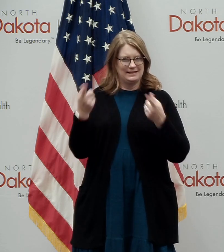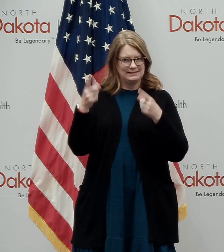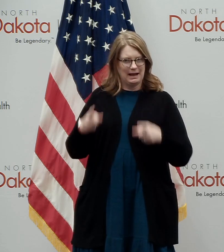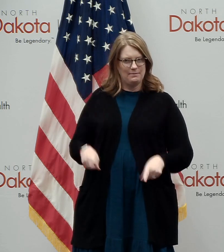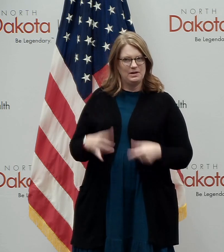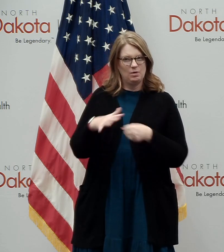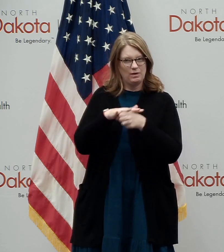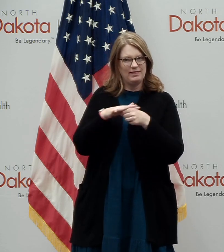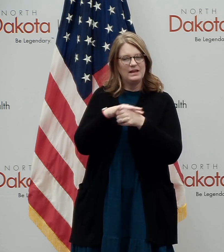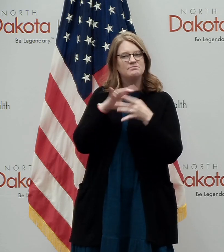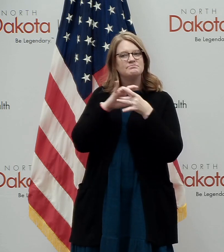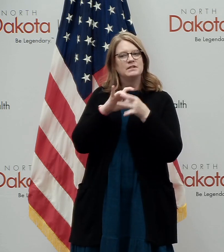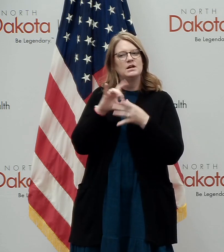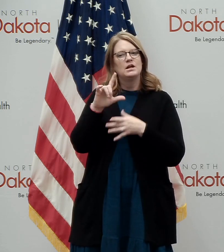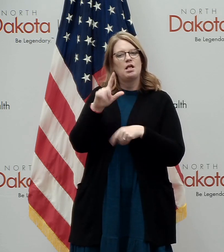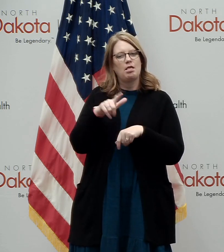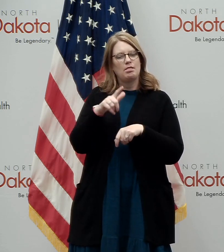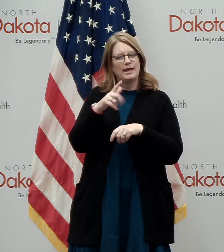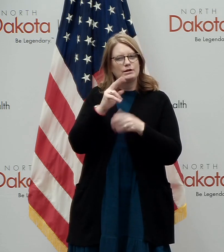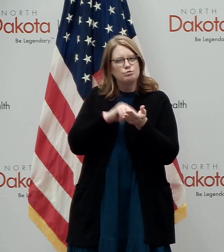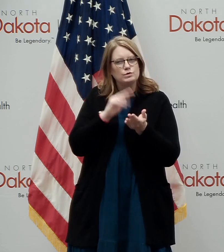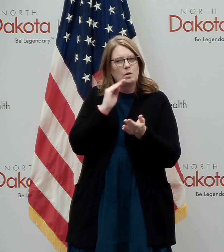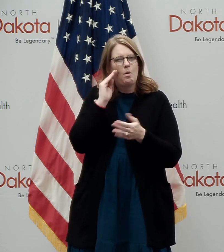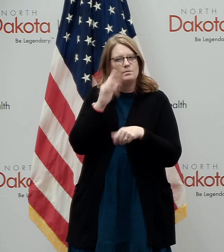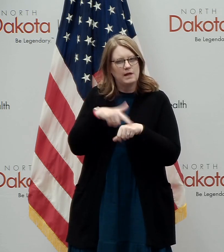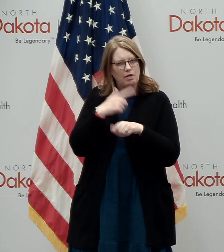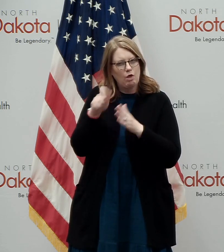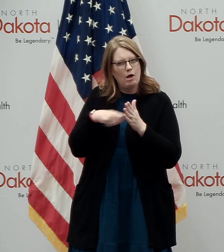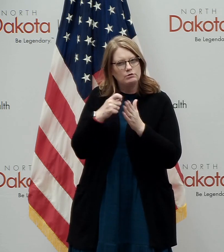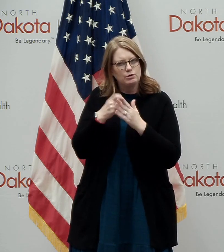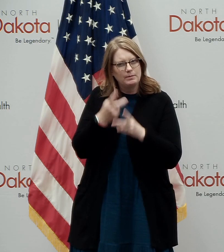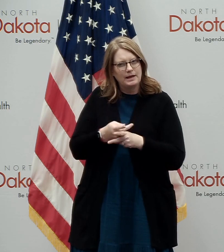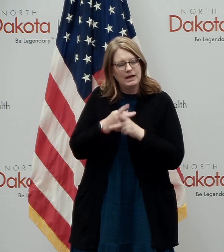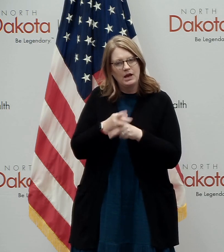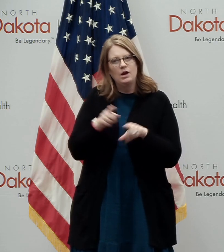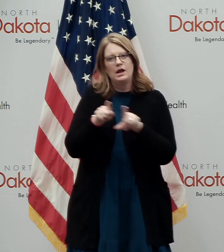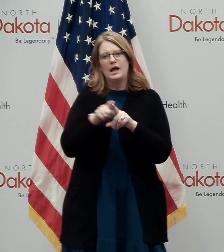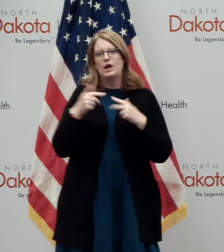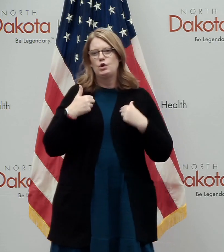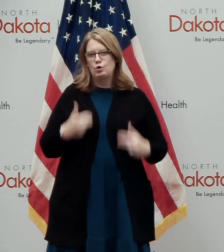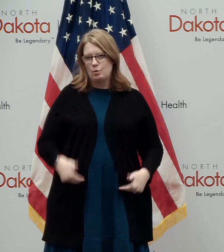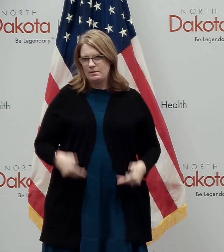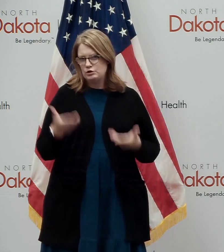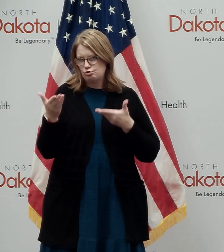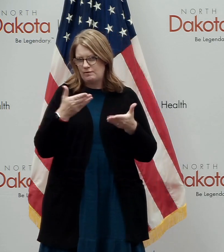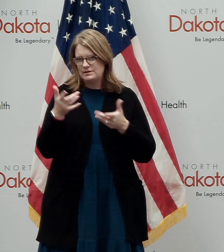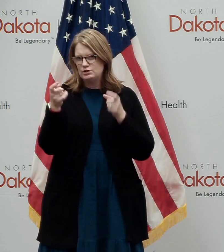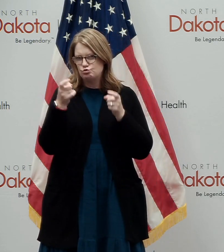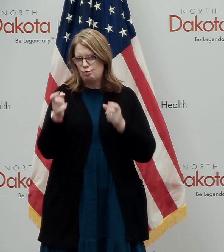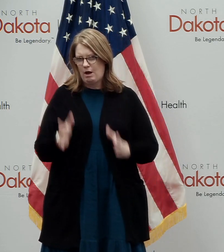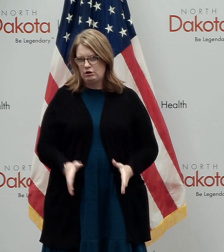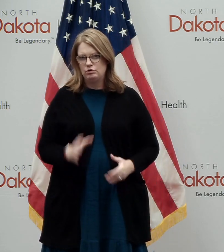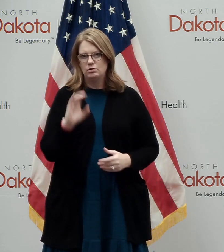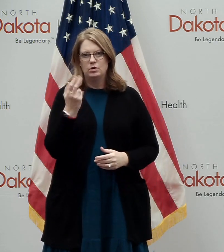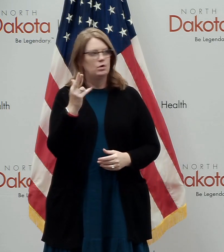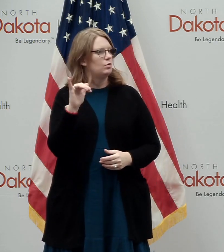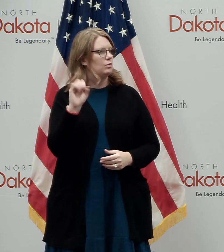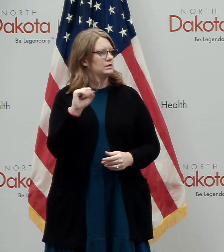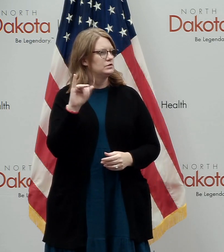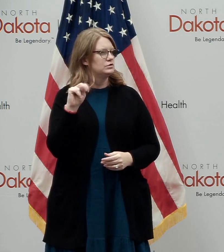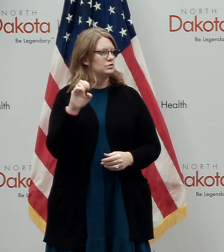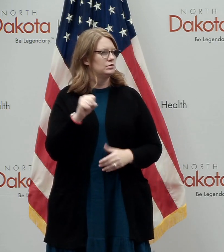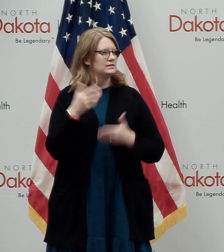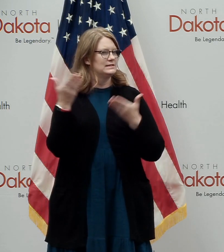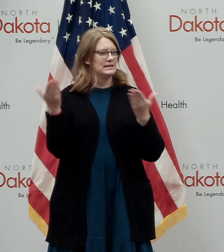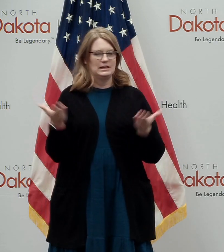within long-term care that we'll talk about today, and Human Services Director Chris Jones is with us today